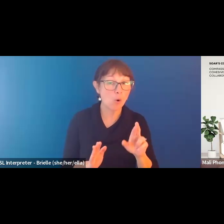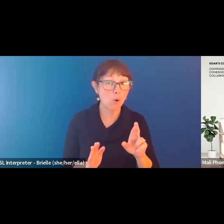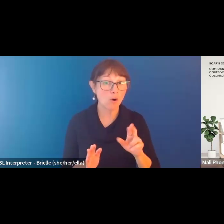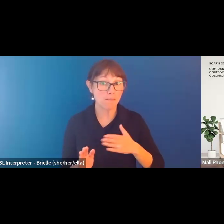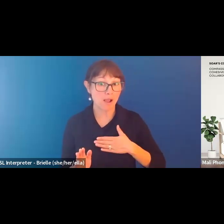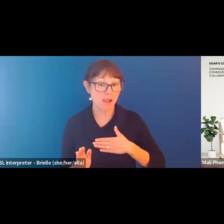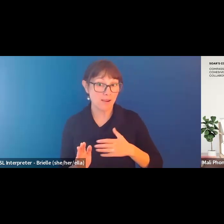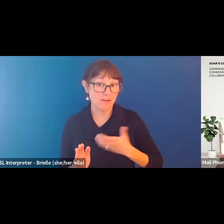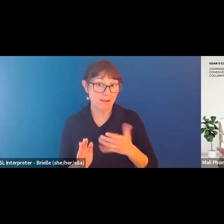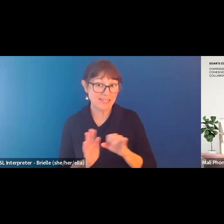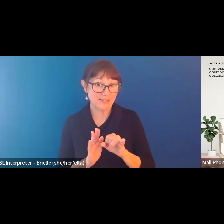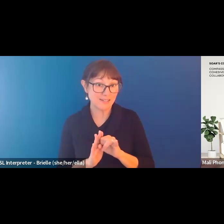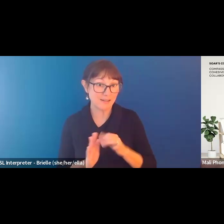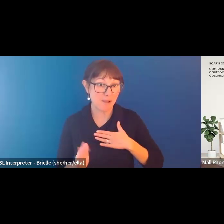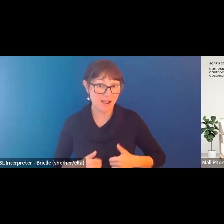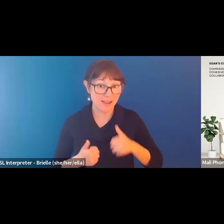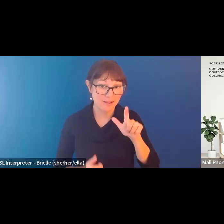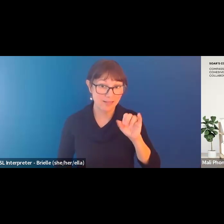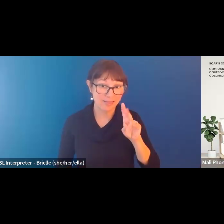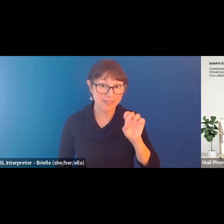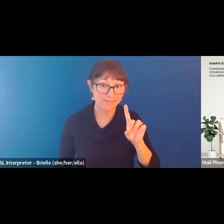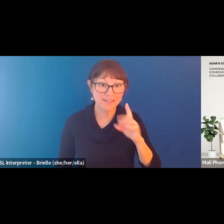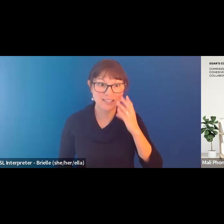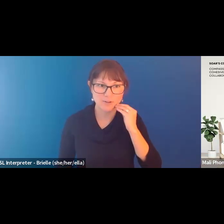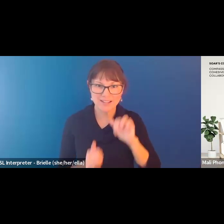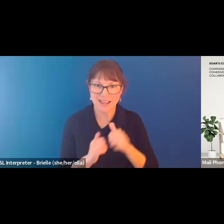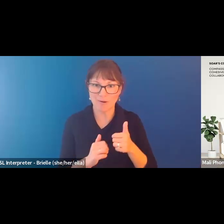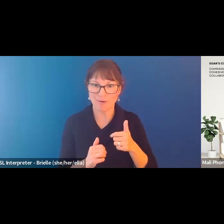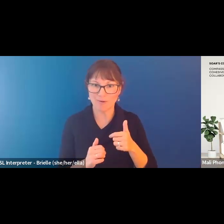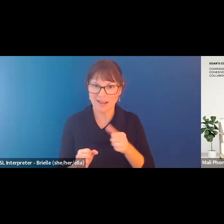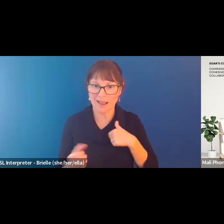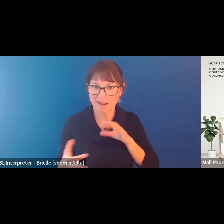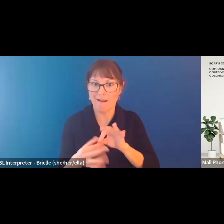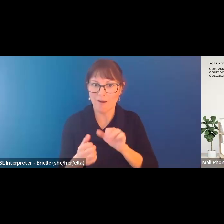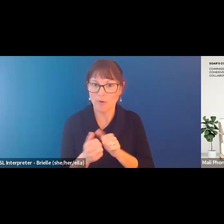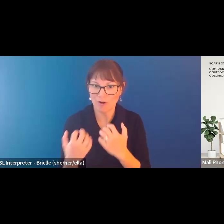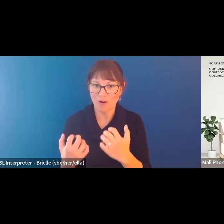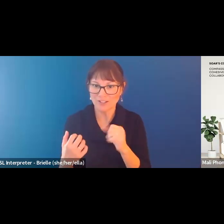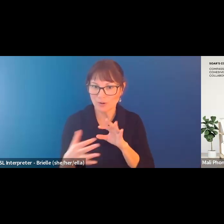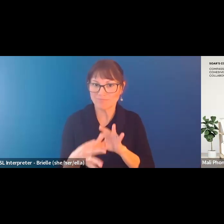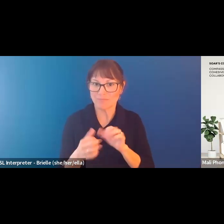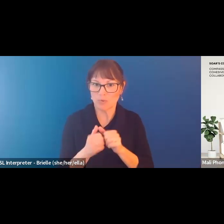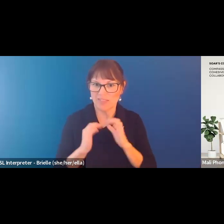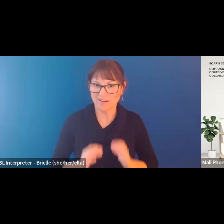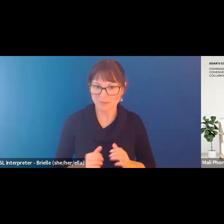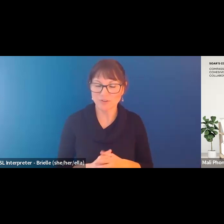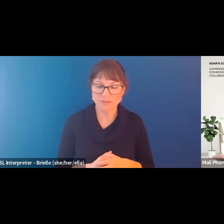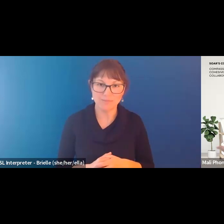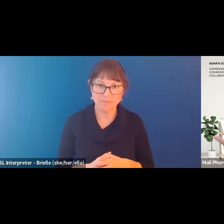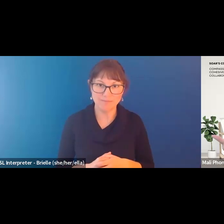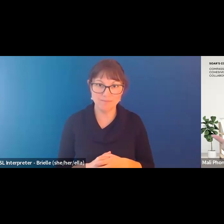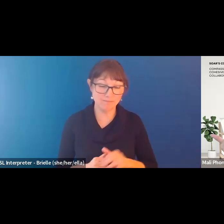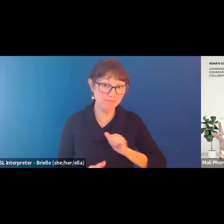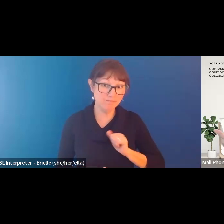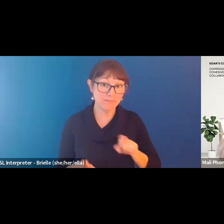lived experiences give me an edge in connecting with my audience or customers and clients? As a Lao